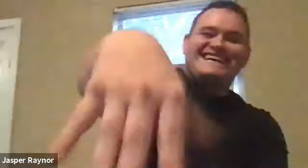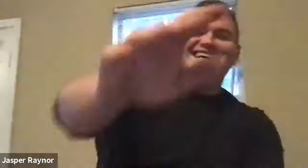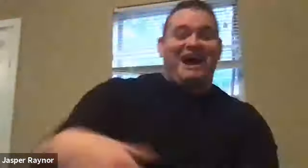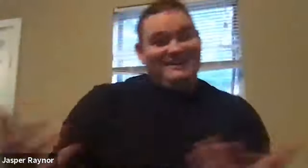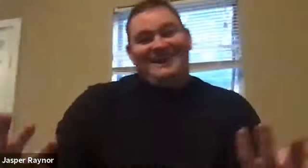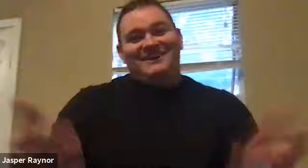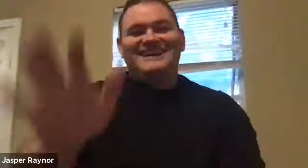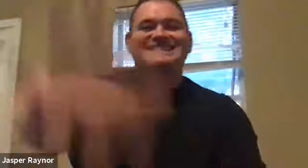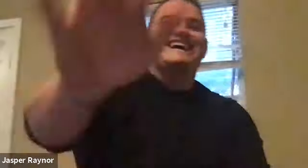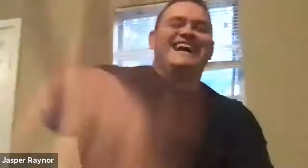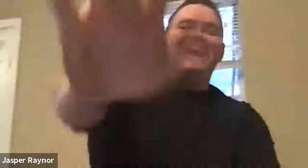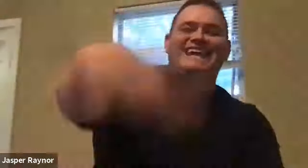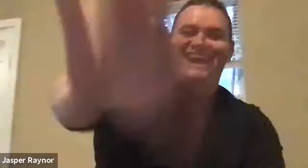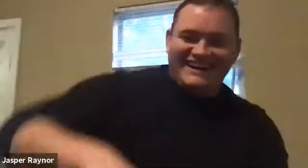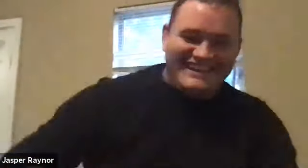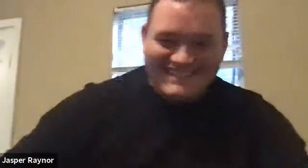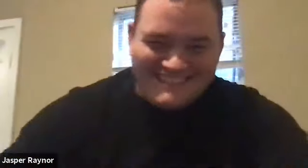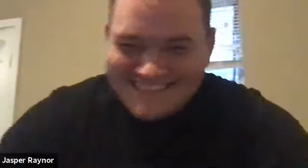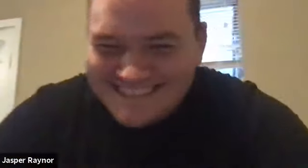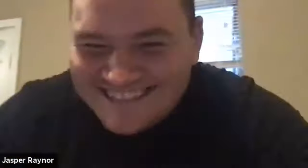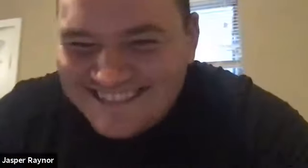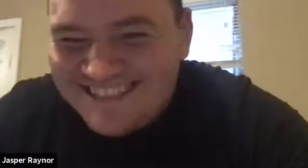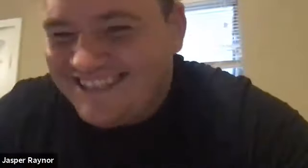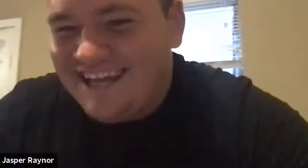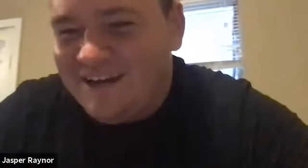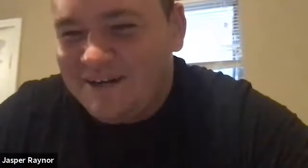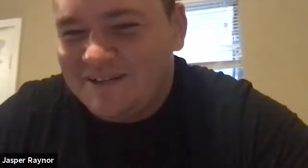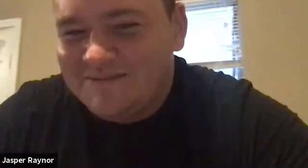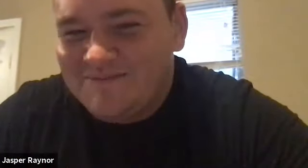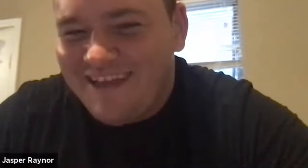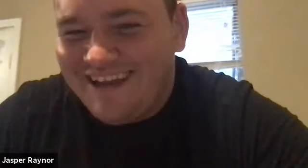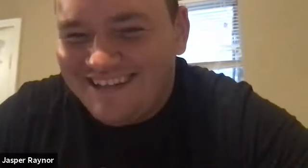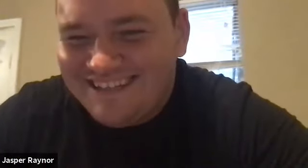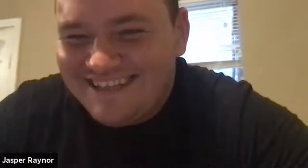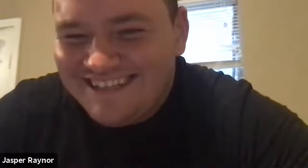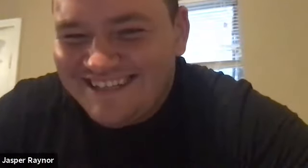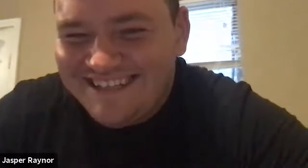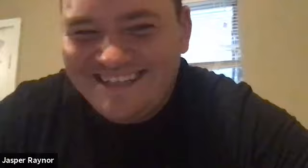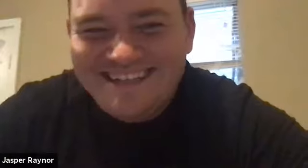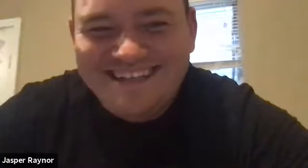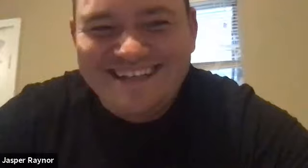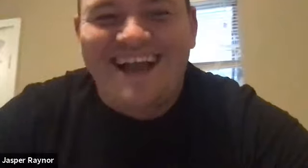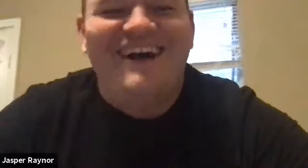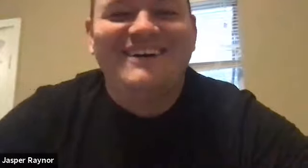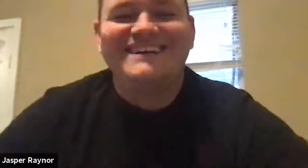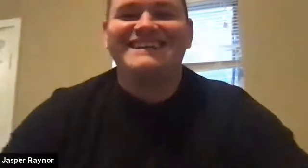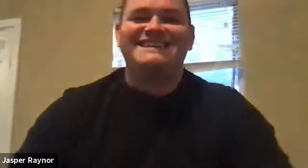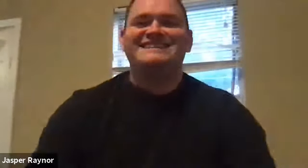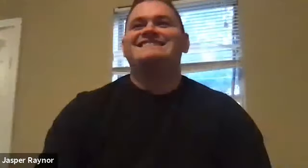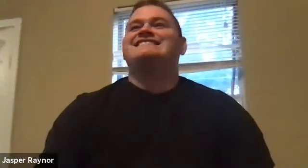hey. All right. Hey, Hi, y'all. Marla. Right. I thought you said a, and I was like, Oh. what? I